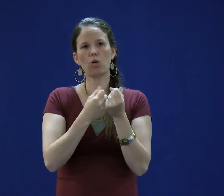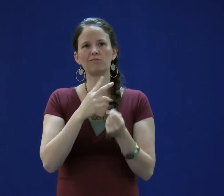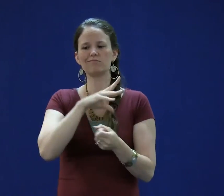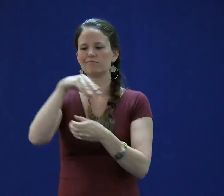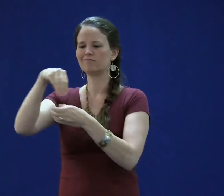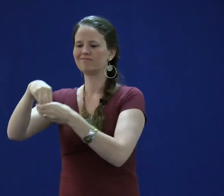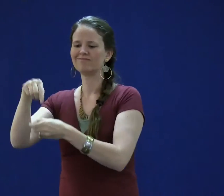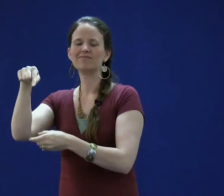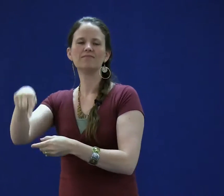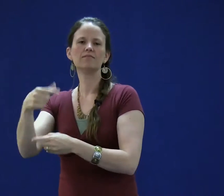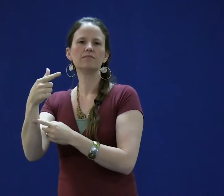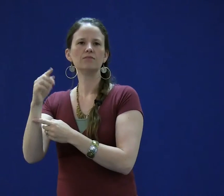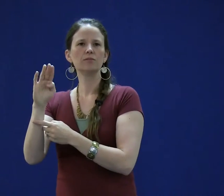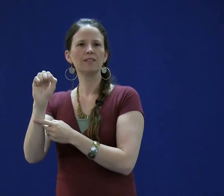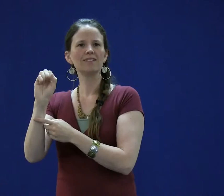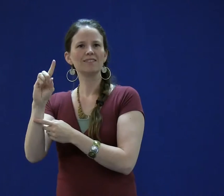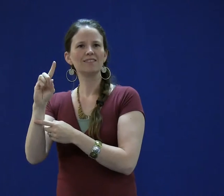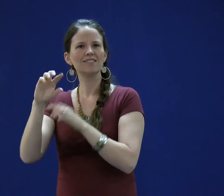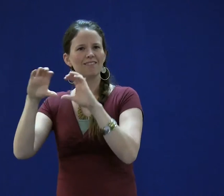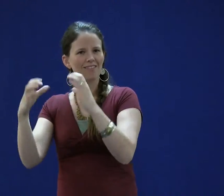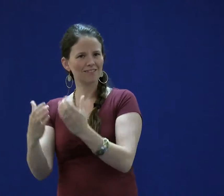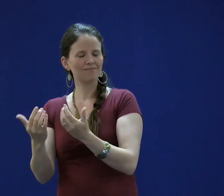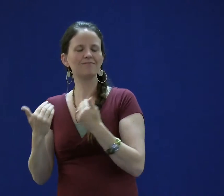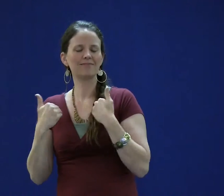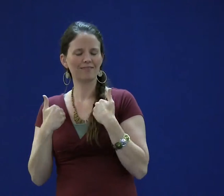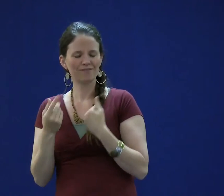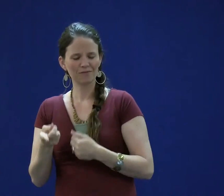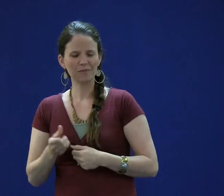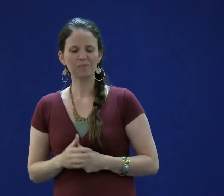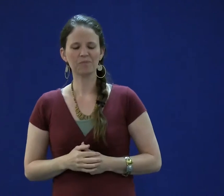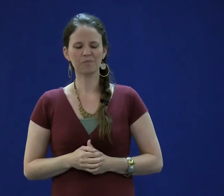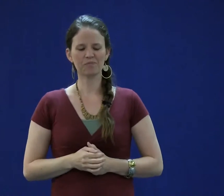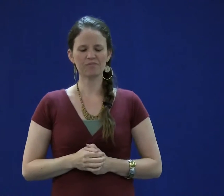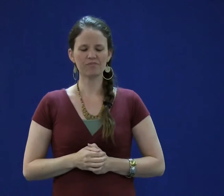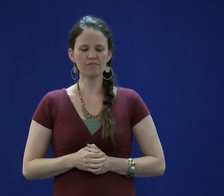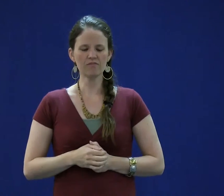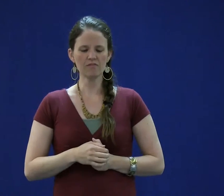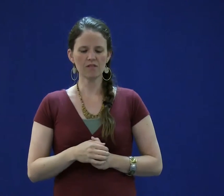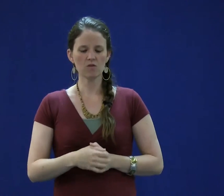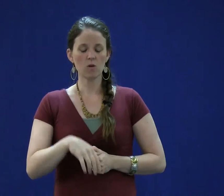well as academic support, which is provided in the GBSD classroom.